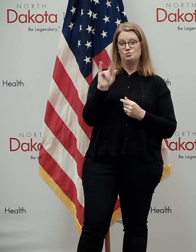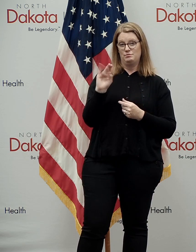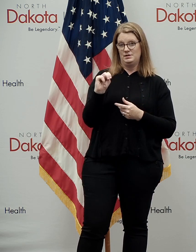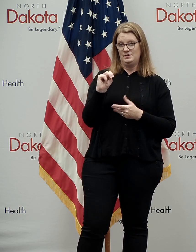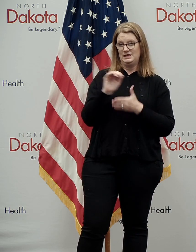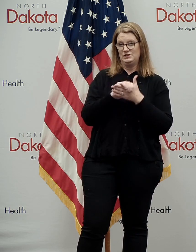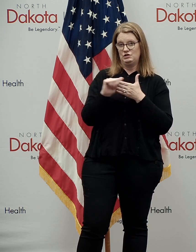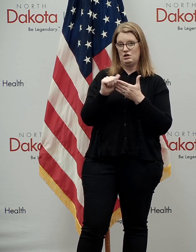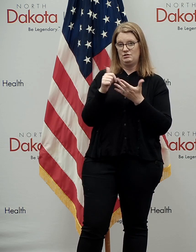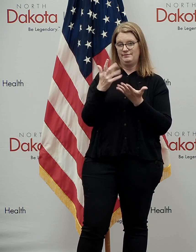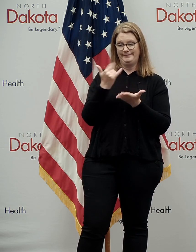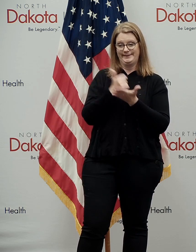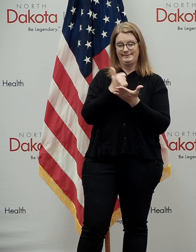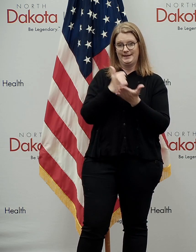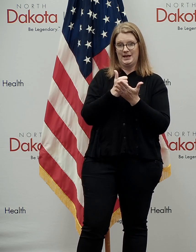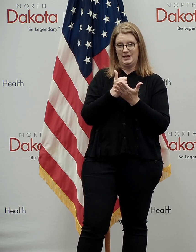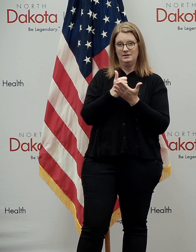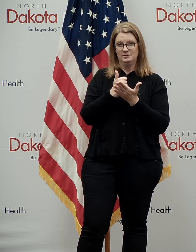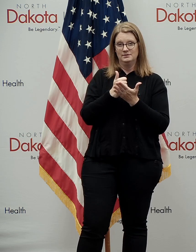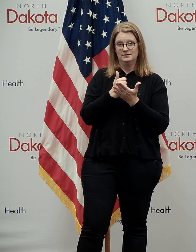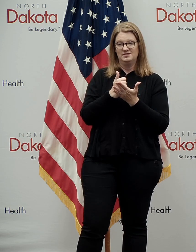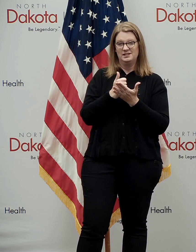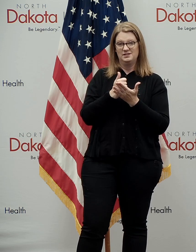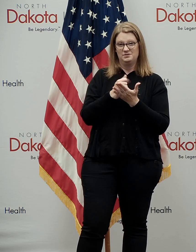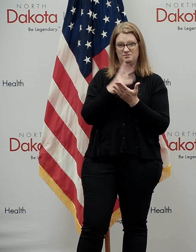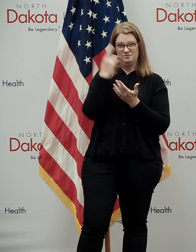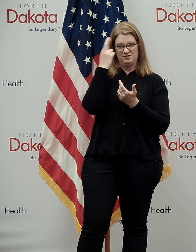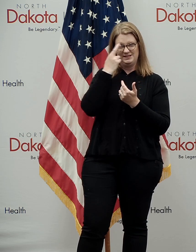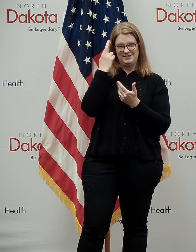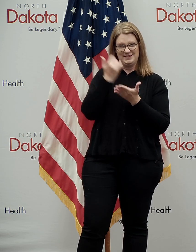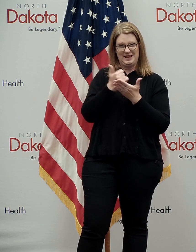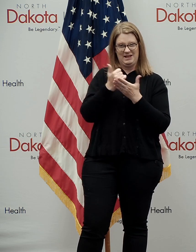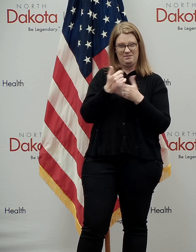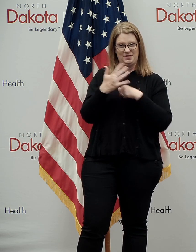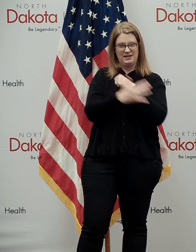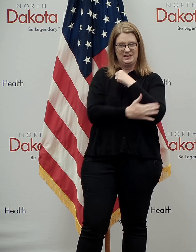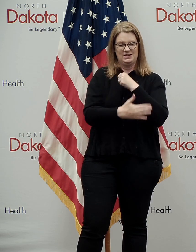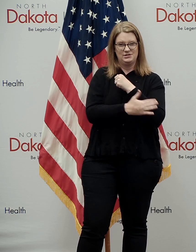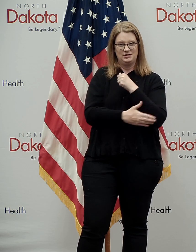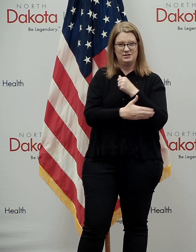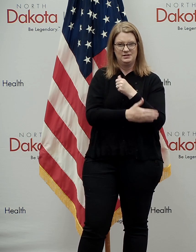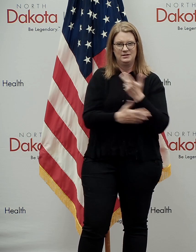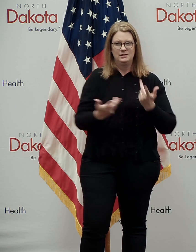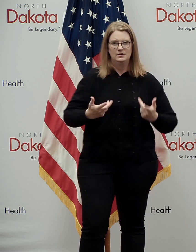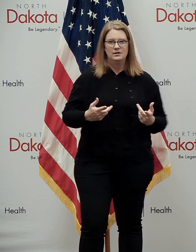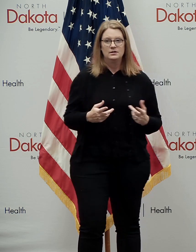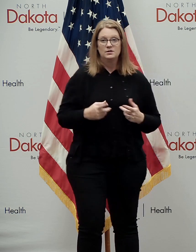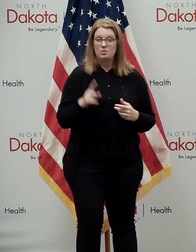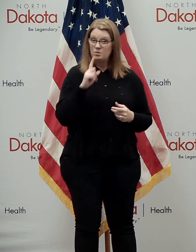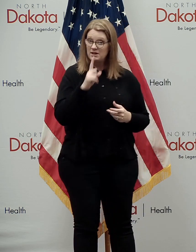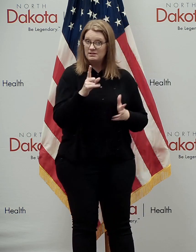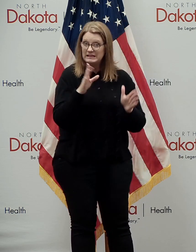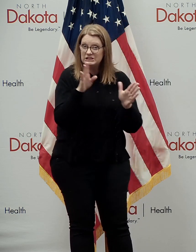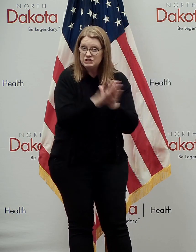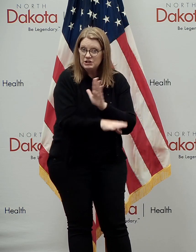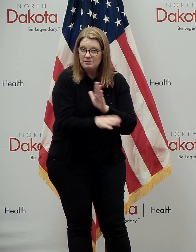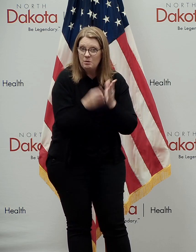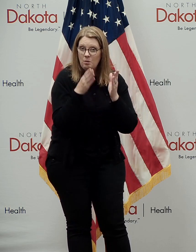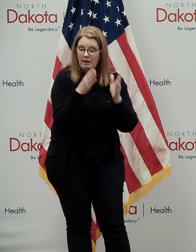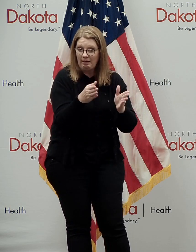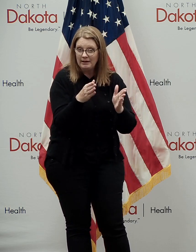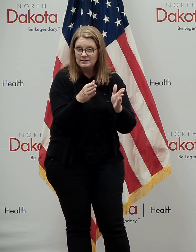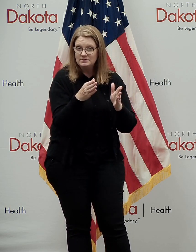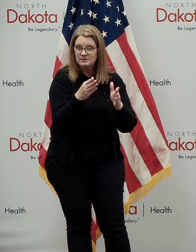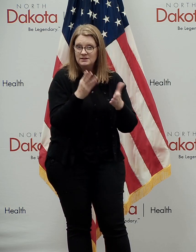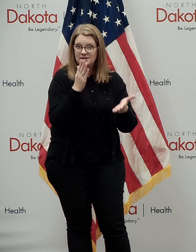package for our country, due to the pandemic, one of the most cost-effective, one of the least expensive and most effective ways